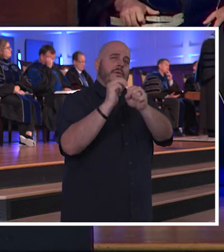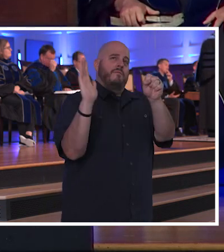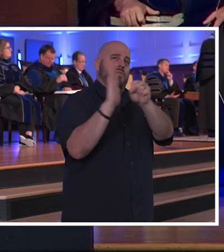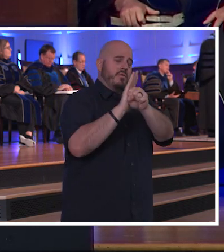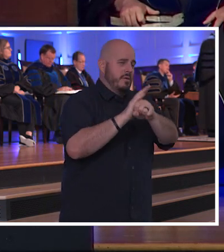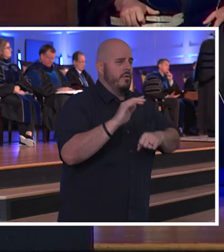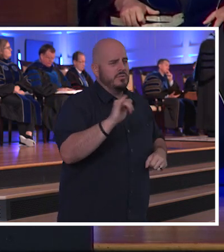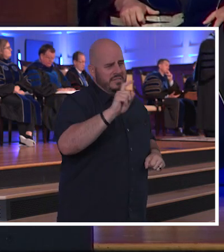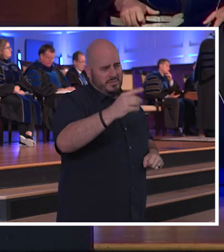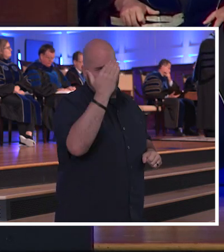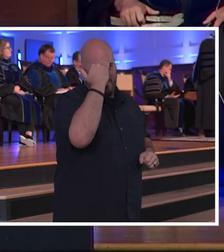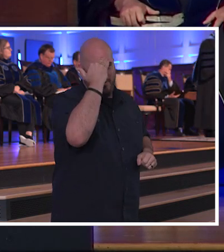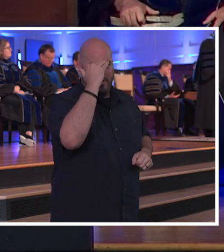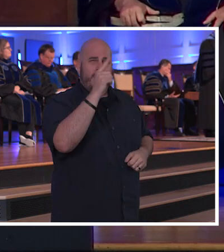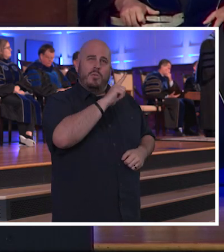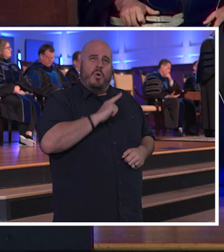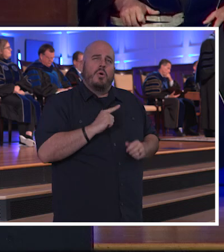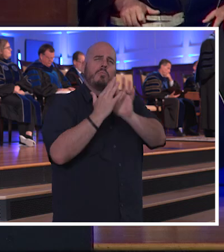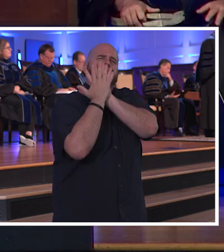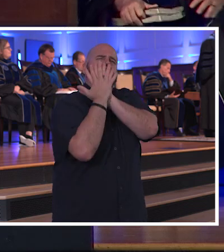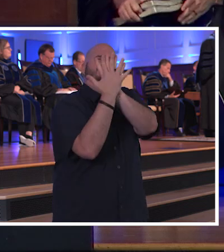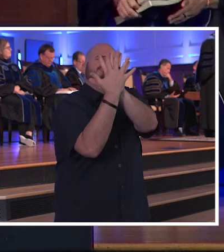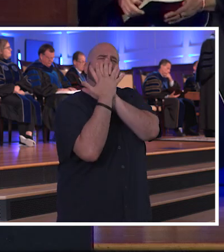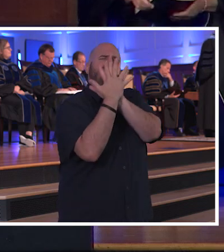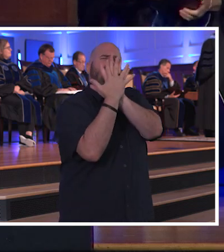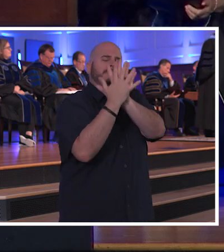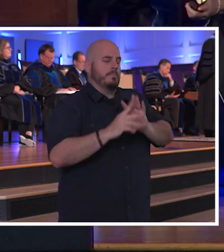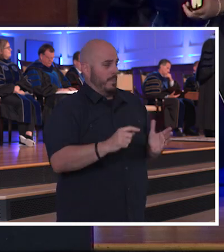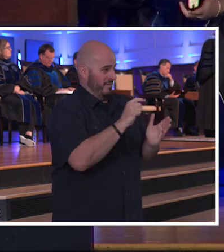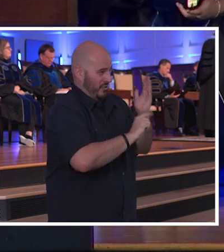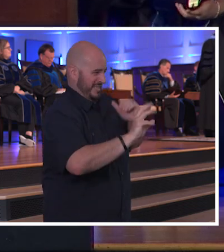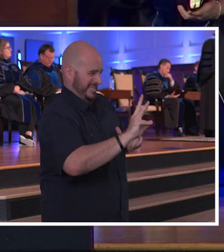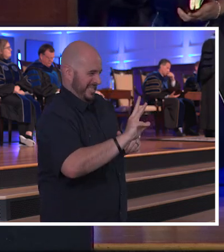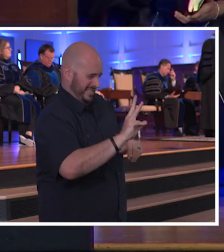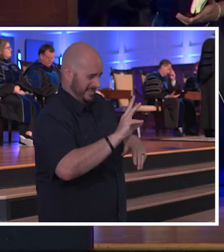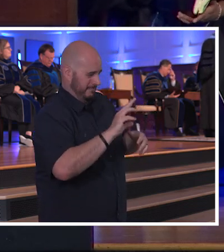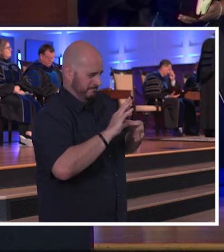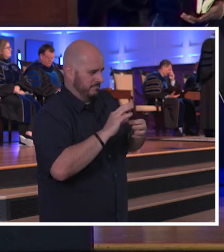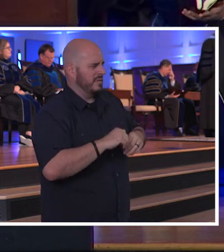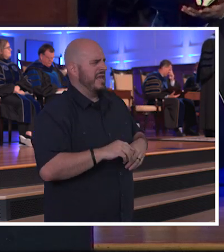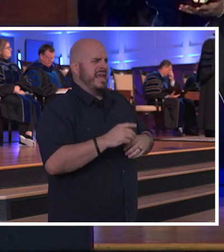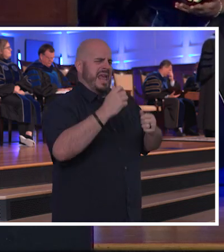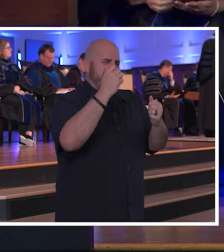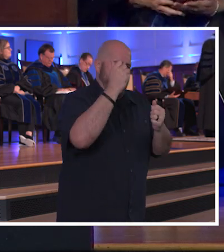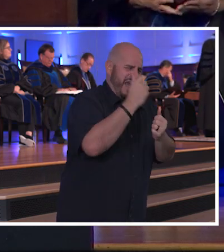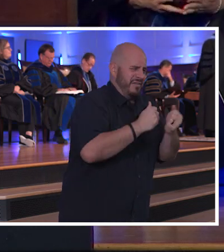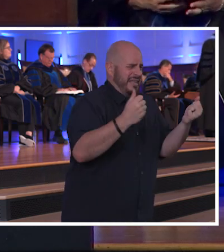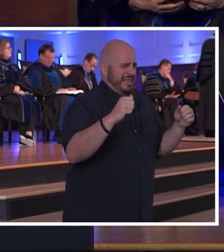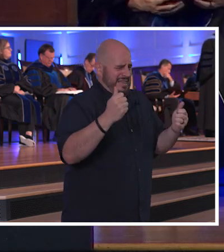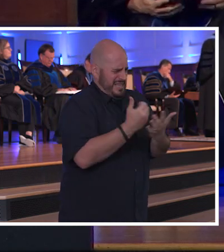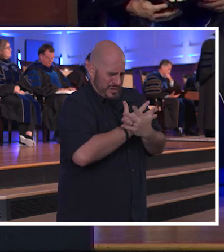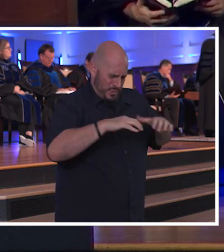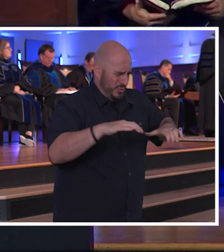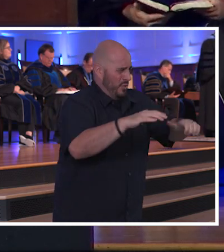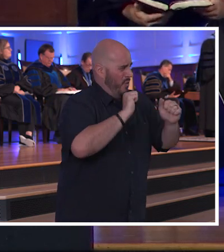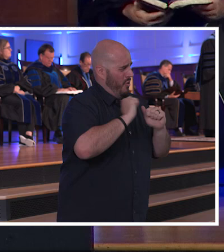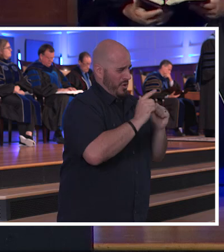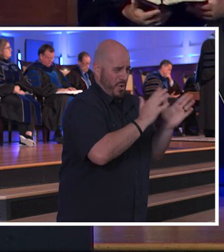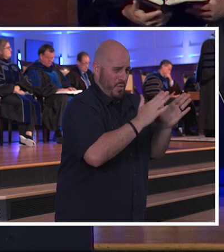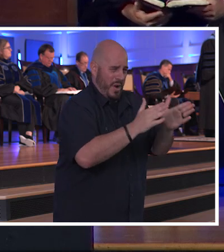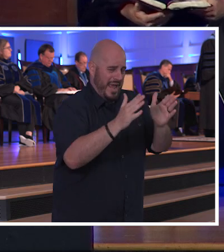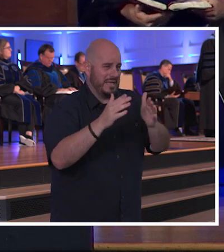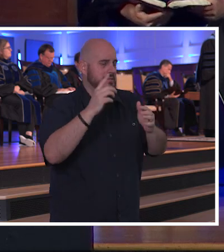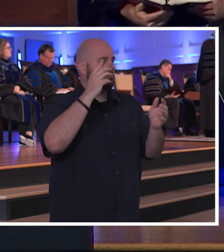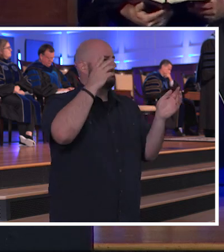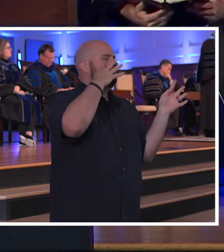Lord intimately. Verse 6 informs us, "In all of your ways, acknowledge Him, and He will make your paths